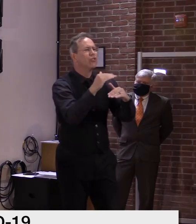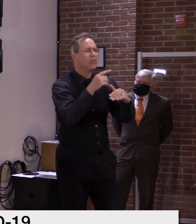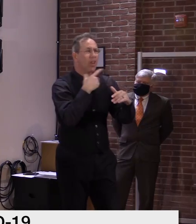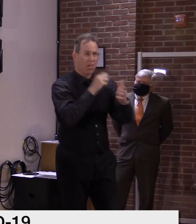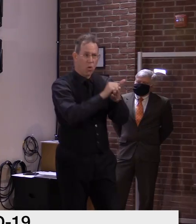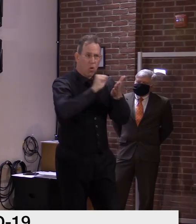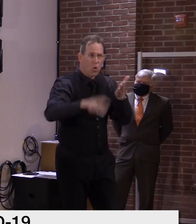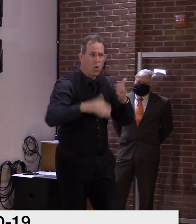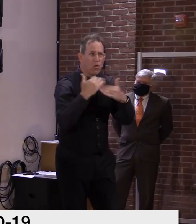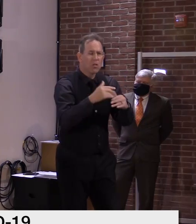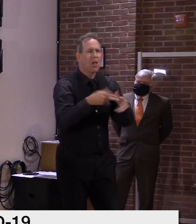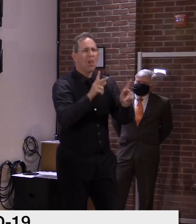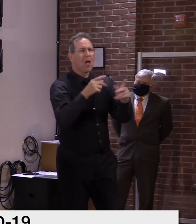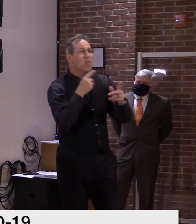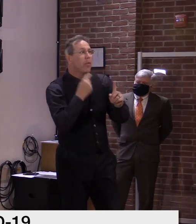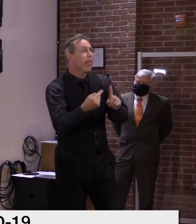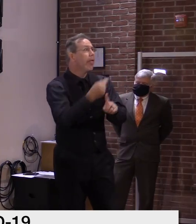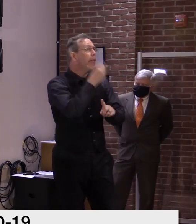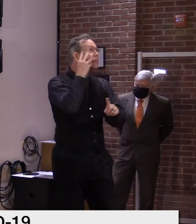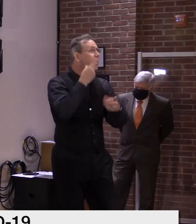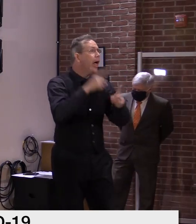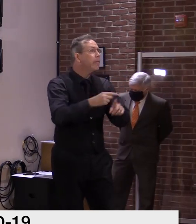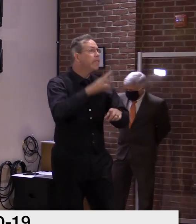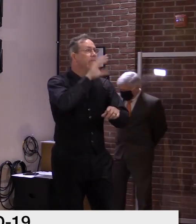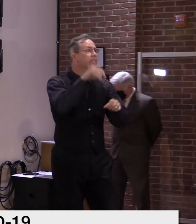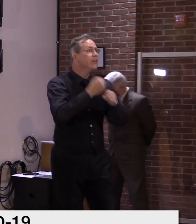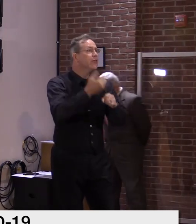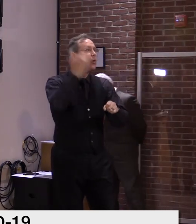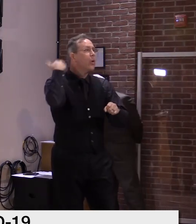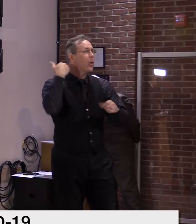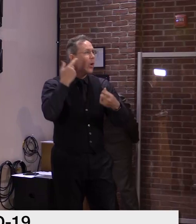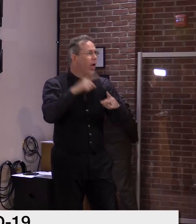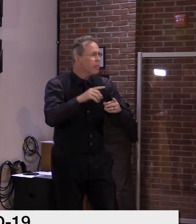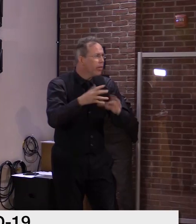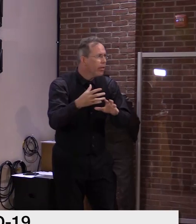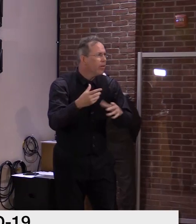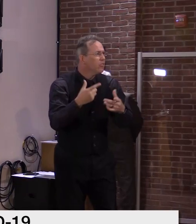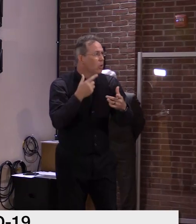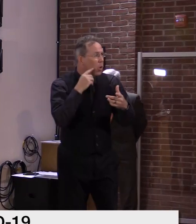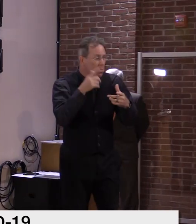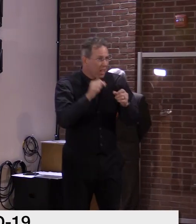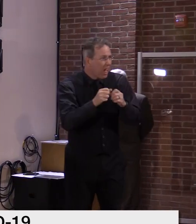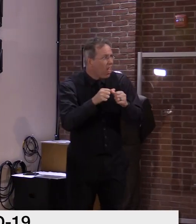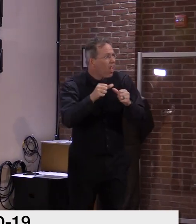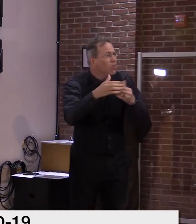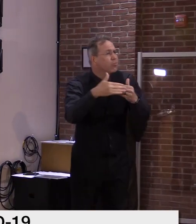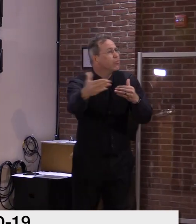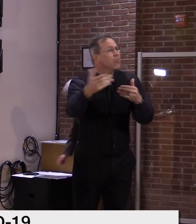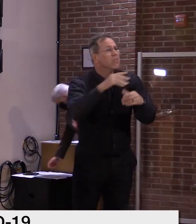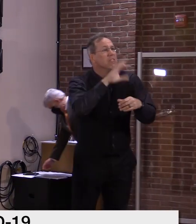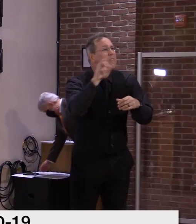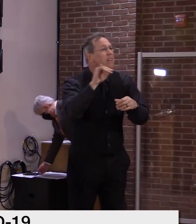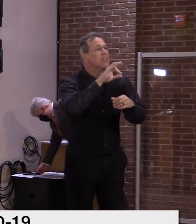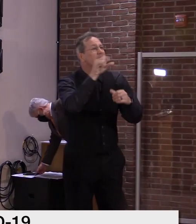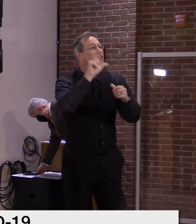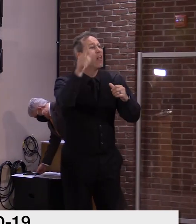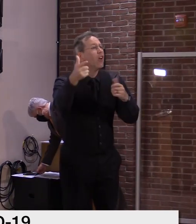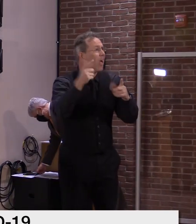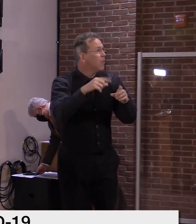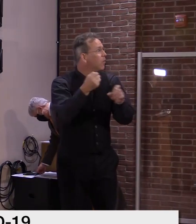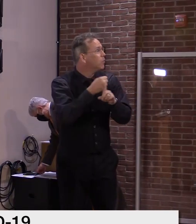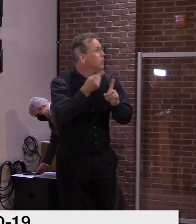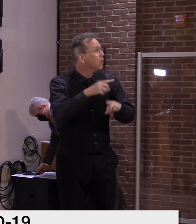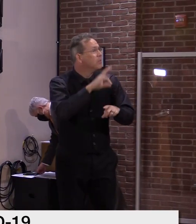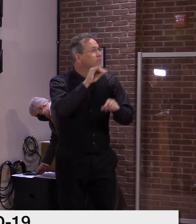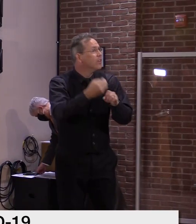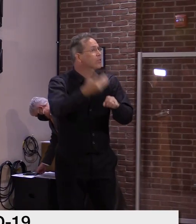think we've had the review at this point, and it's just the time for me. There's a number of other bills that are coming across my desk as well,